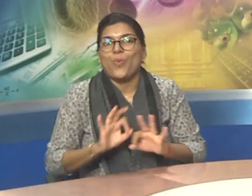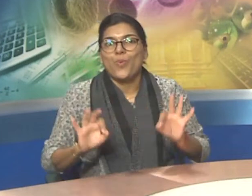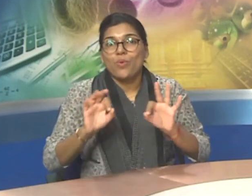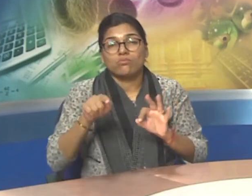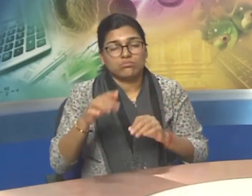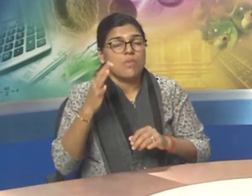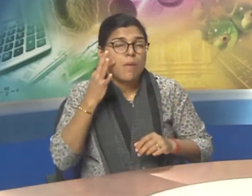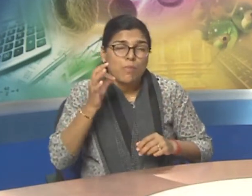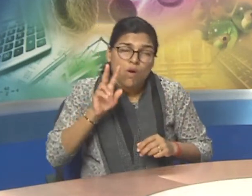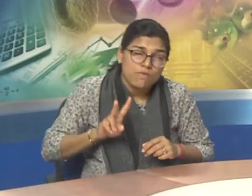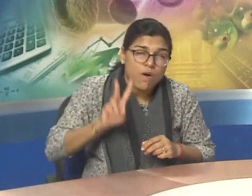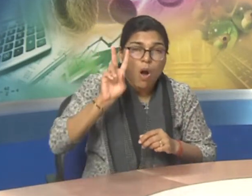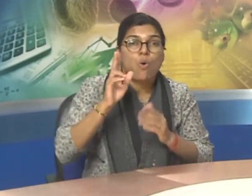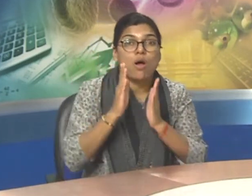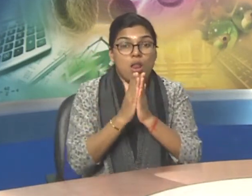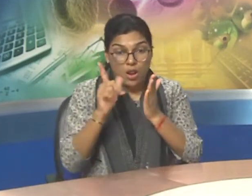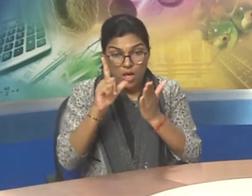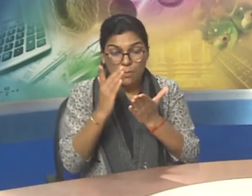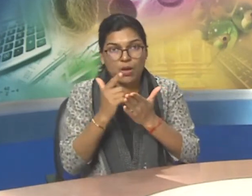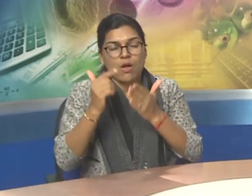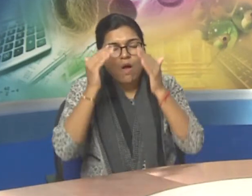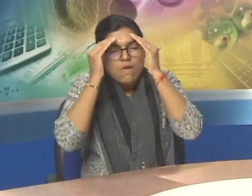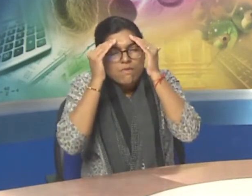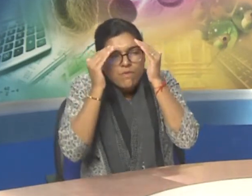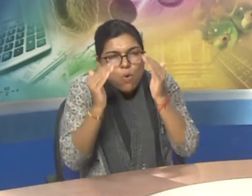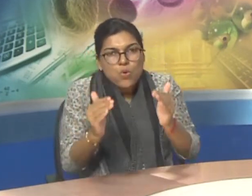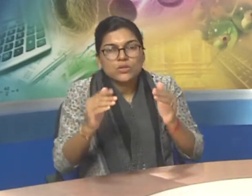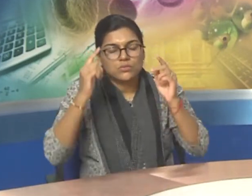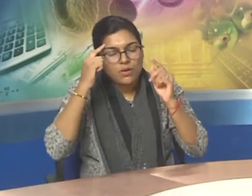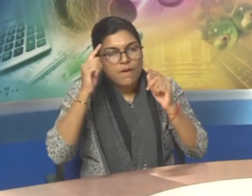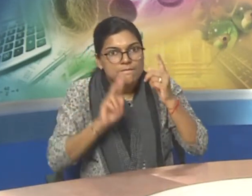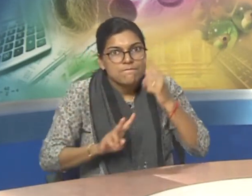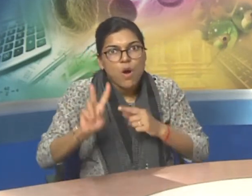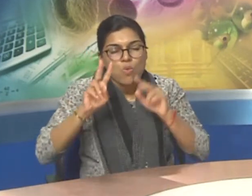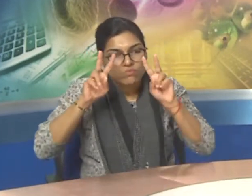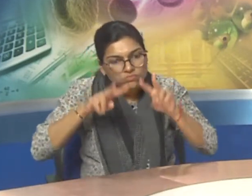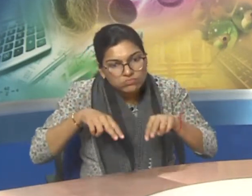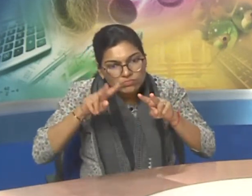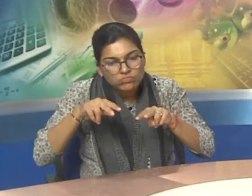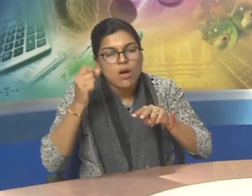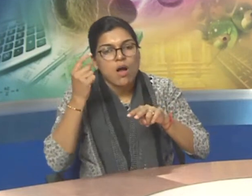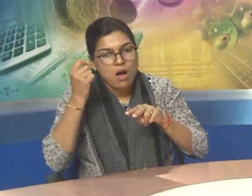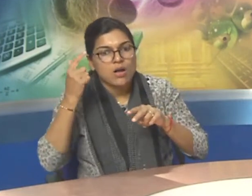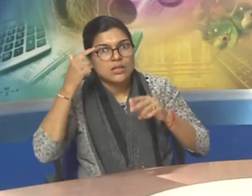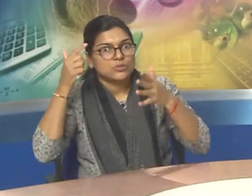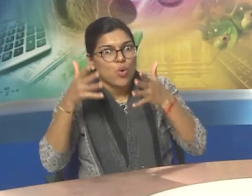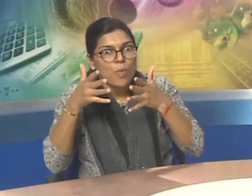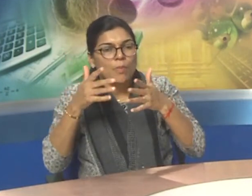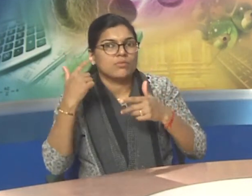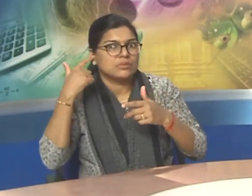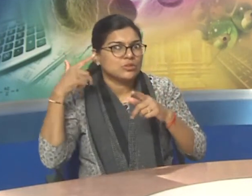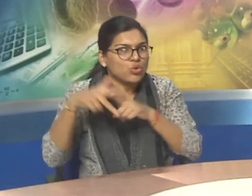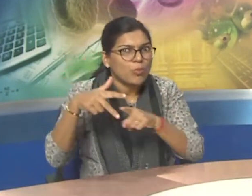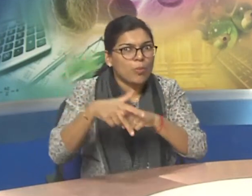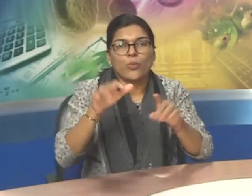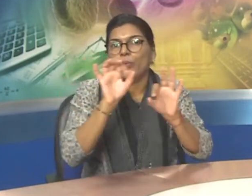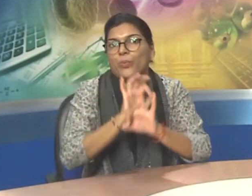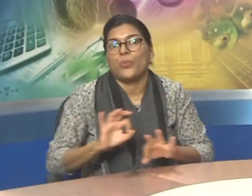reader comes and sit quietly and can focus on the content by reading the book at